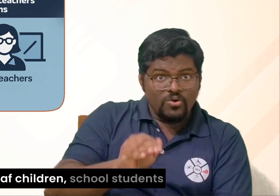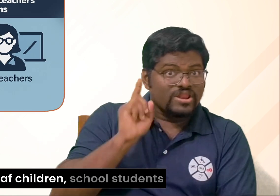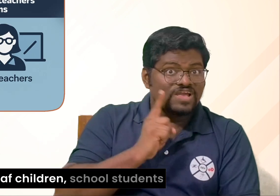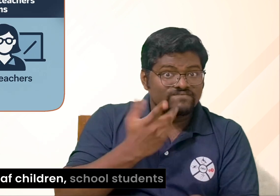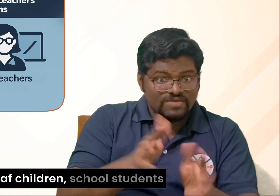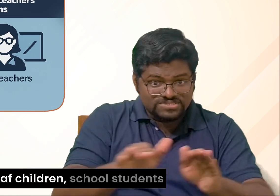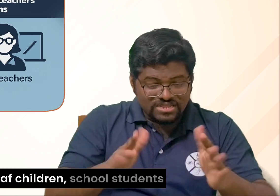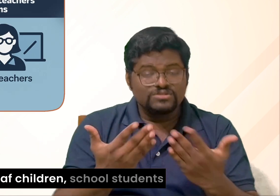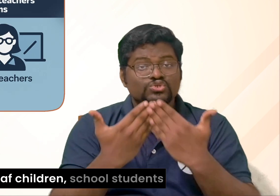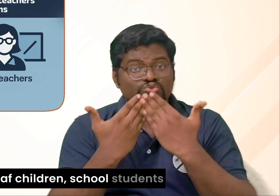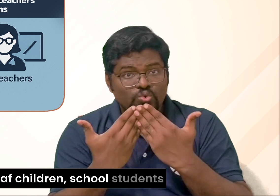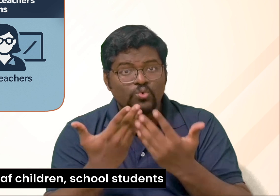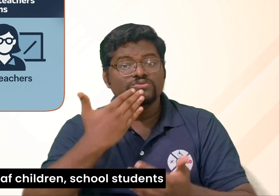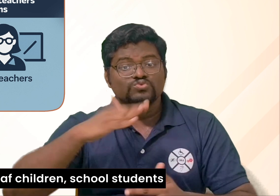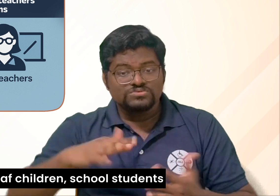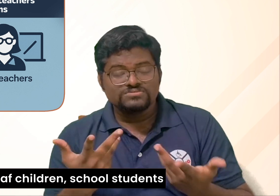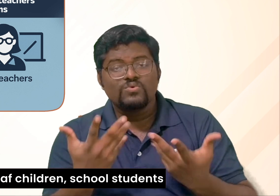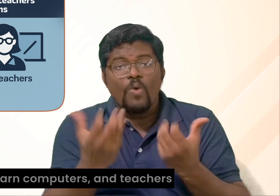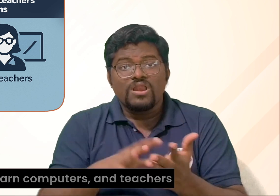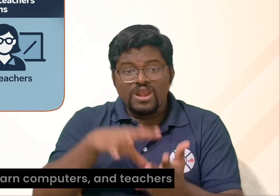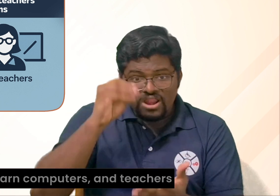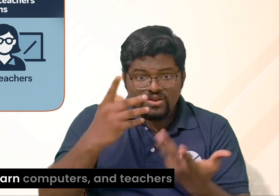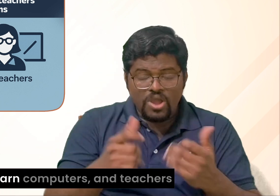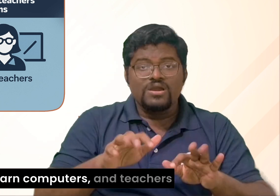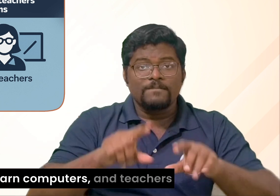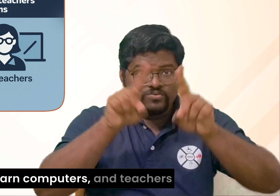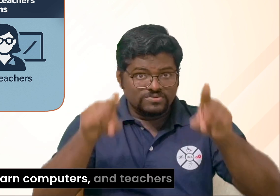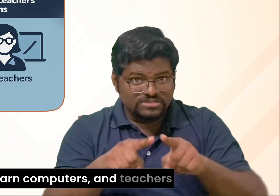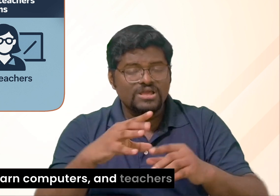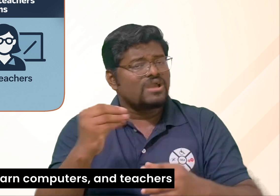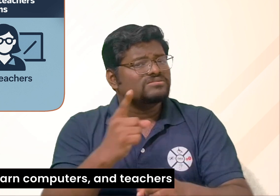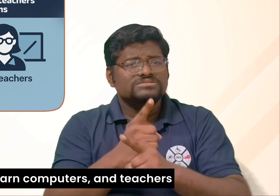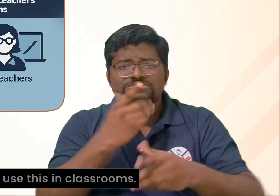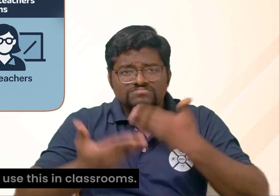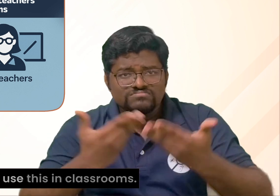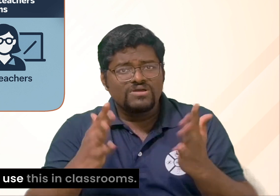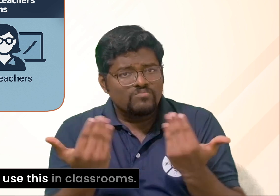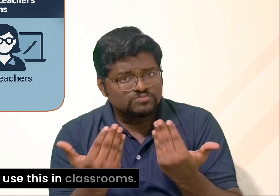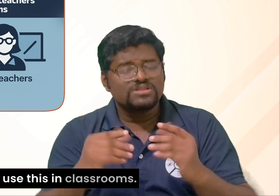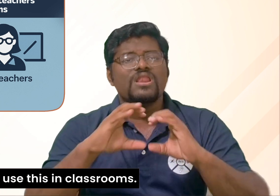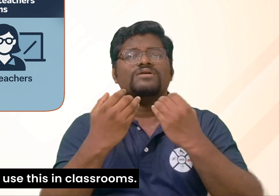children, school students who want to learn computers, and teachers who can use this in classrooms.